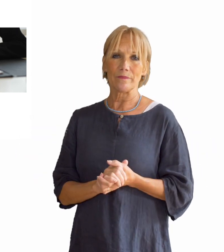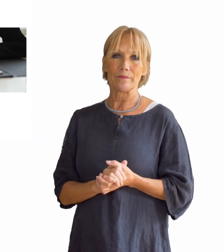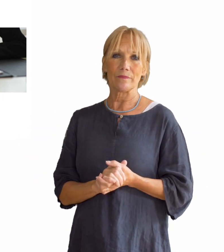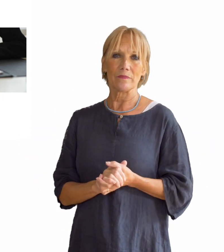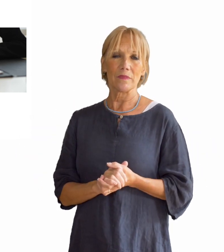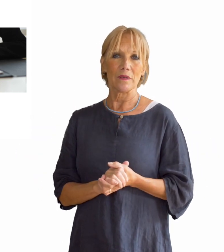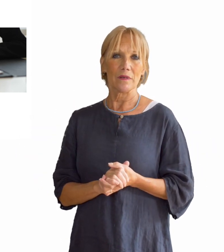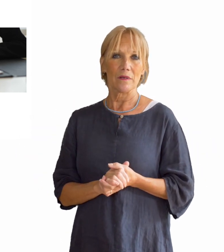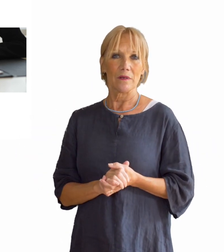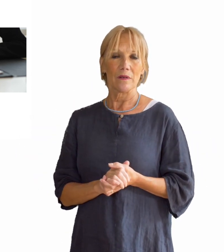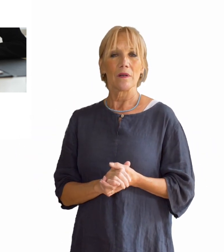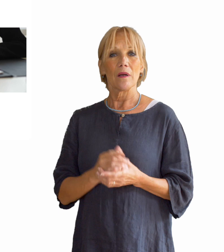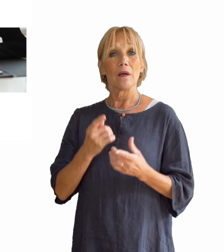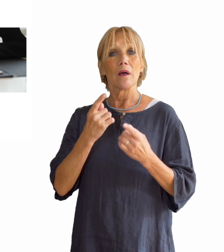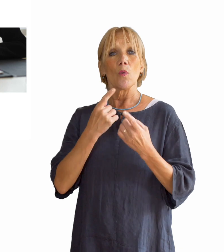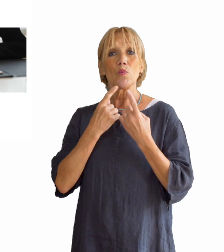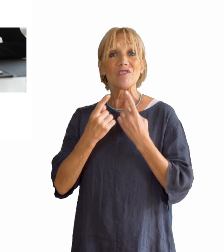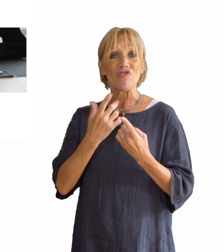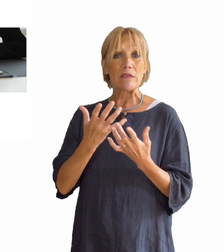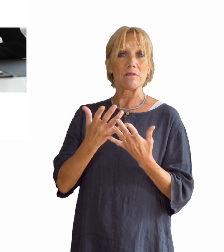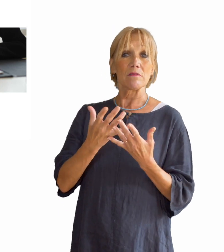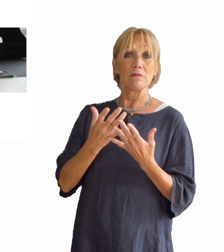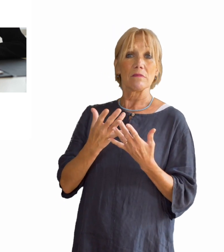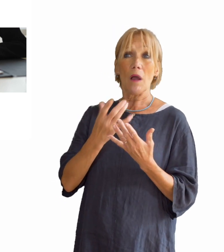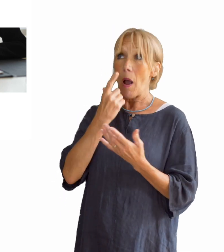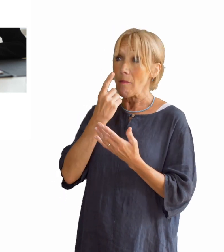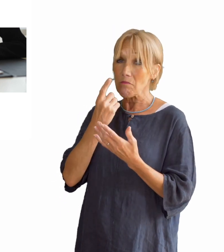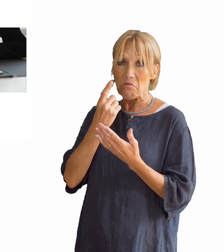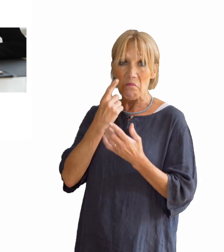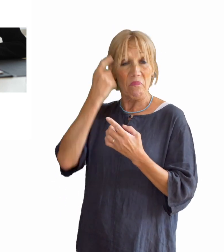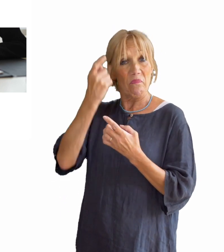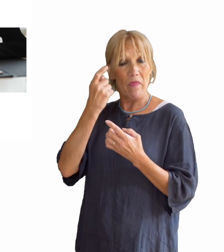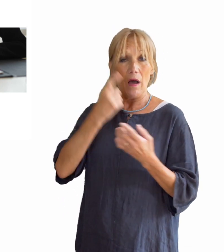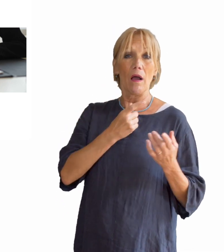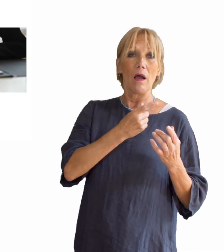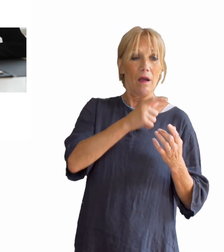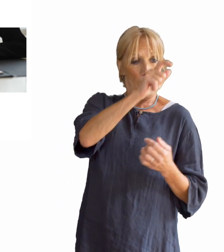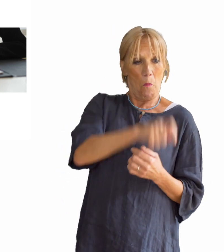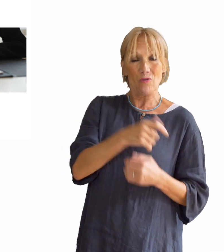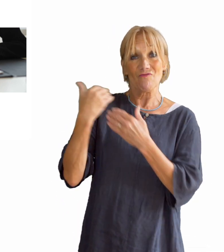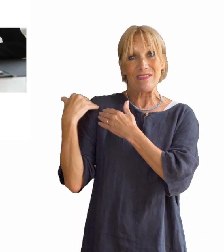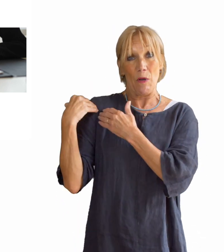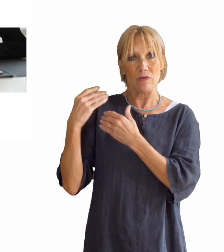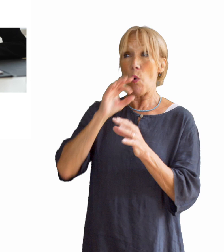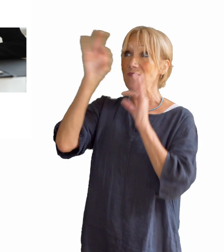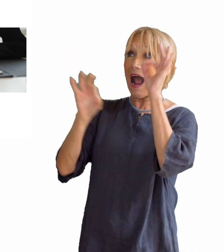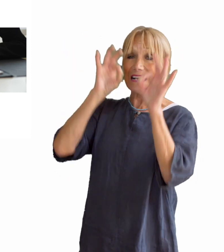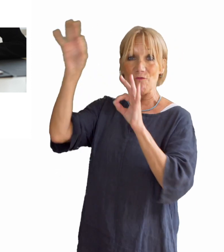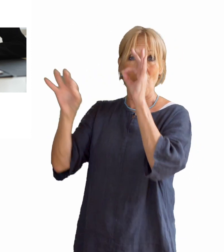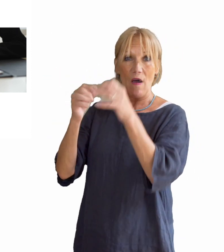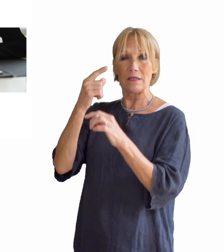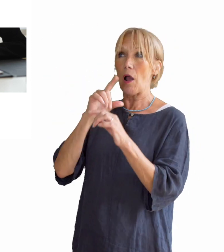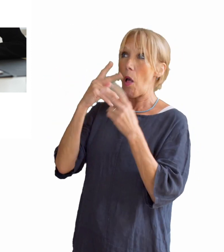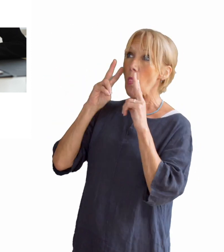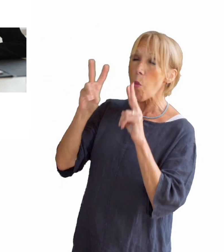health and care needs. We suggest potential commissioners and funders of meeting centres consider longer-term funding to